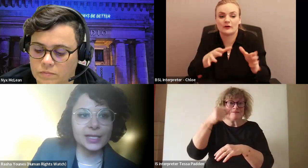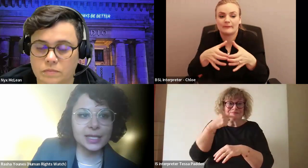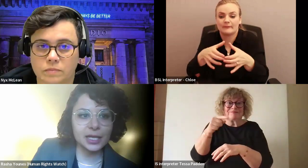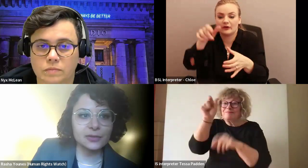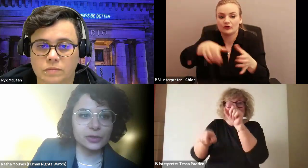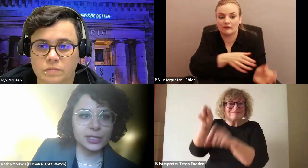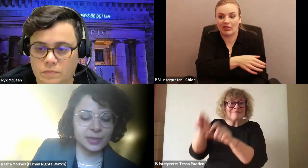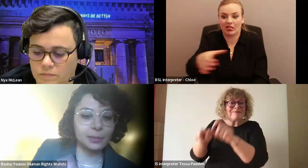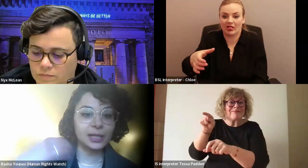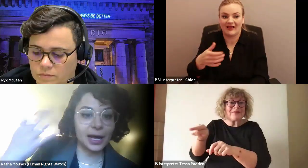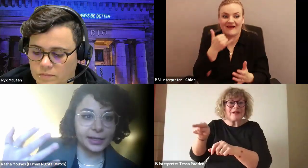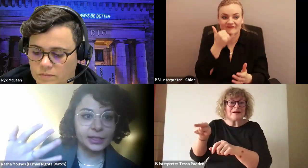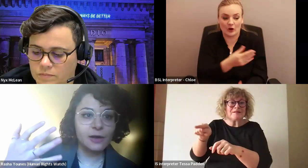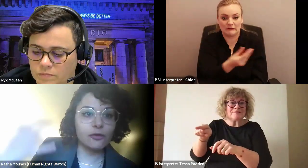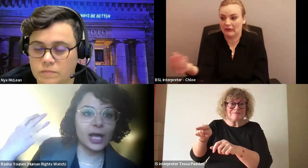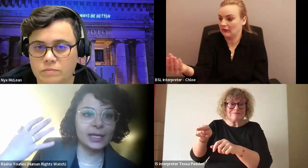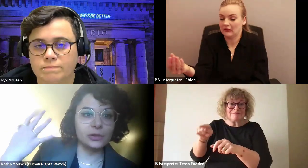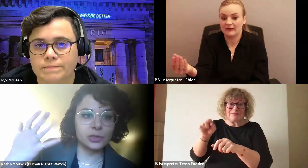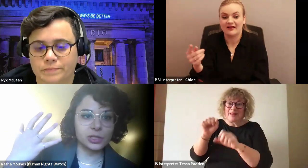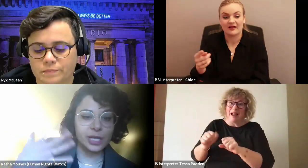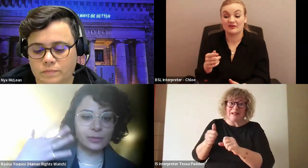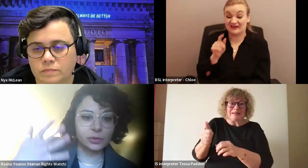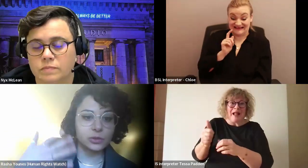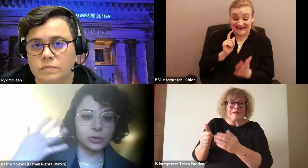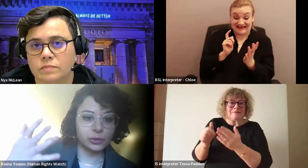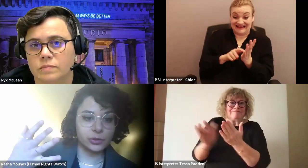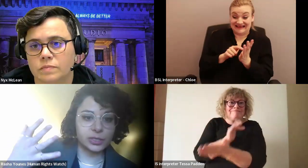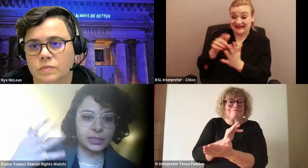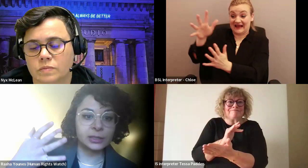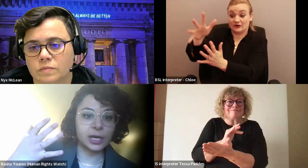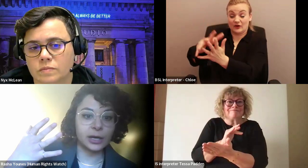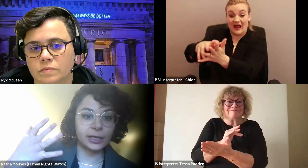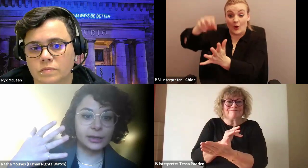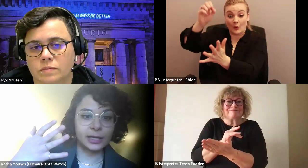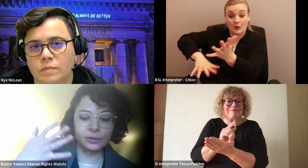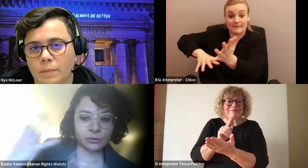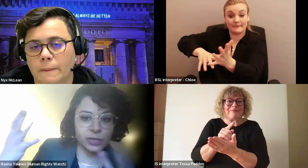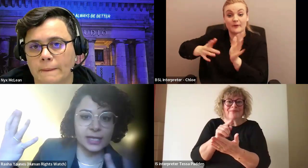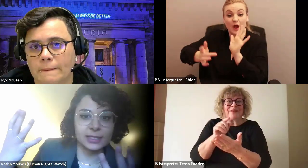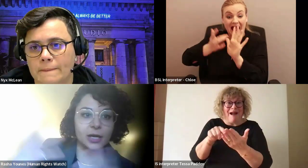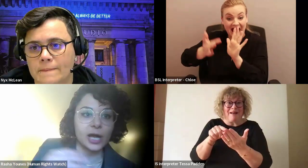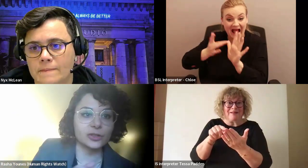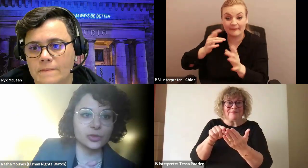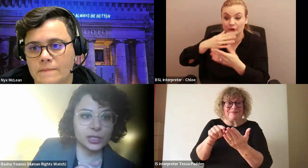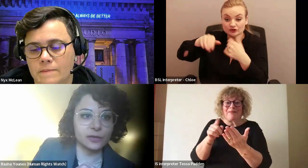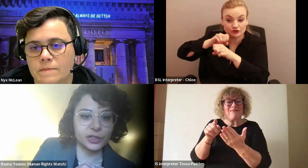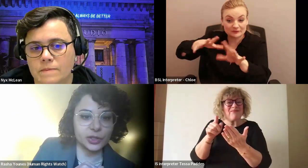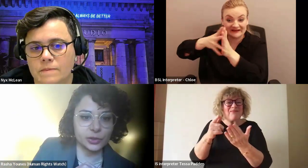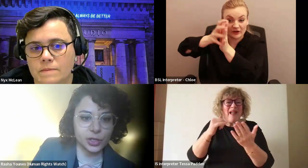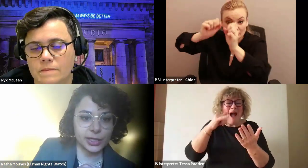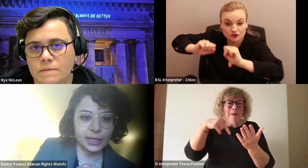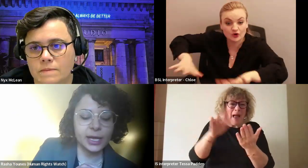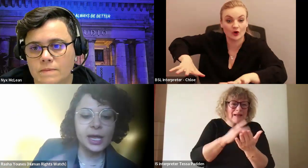all we're asking is for this to be applied for any user to be able to use in case they are at risk